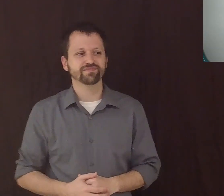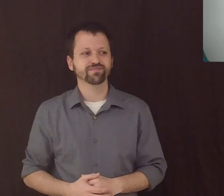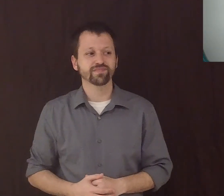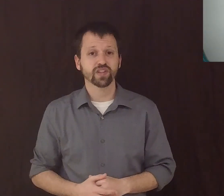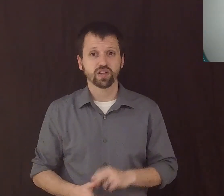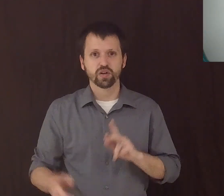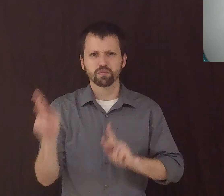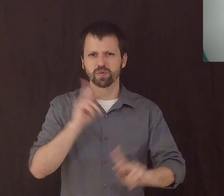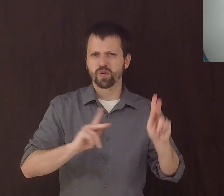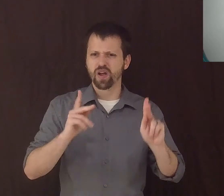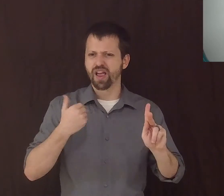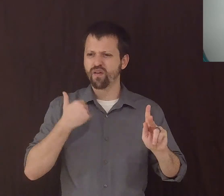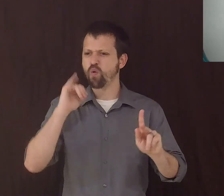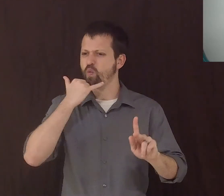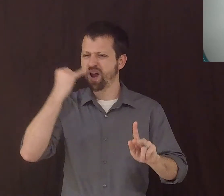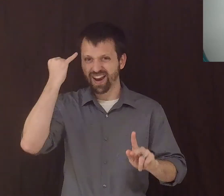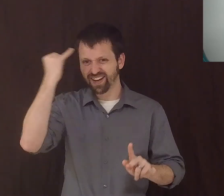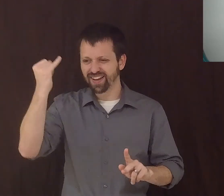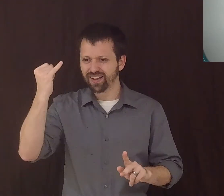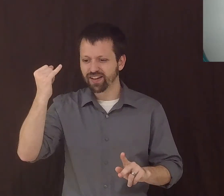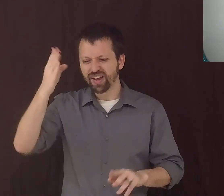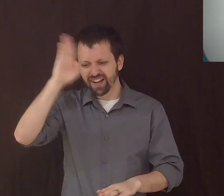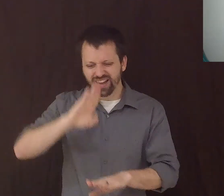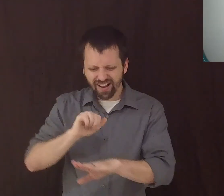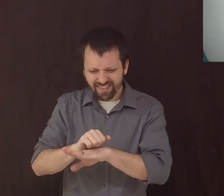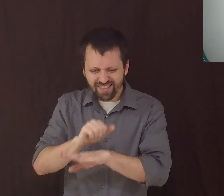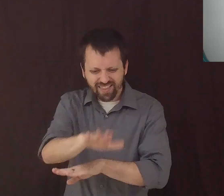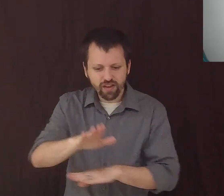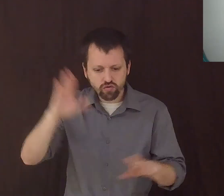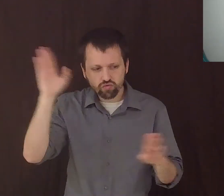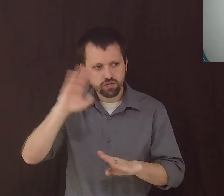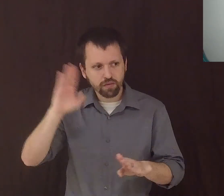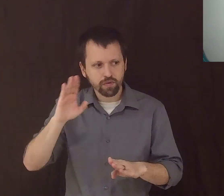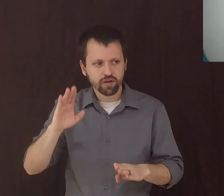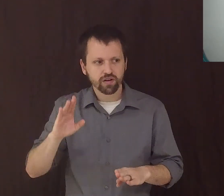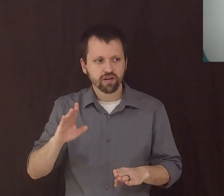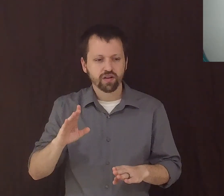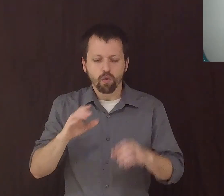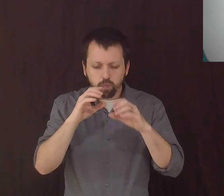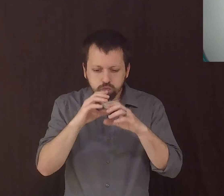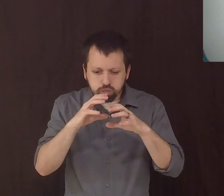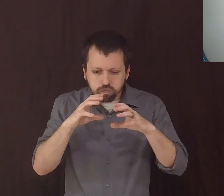of look at this in a wrong way, like God is sending these trials, you know, and it's like,